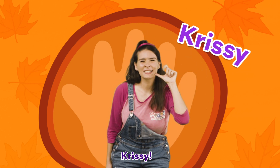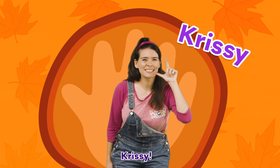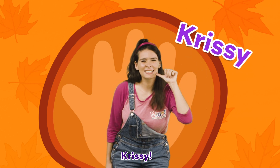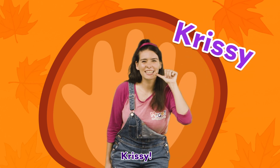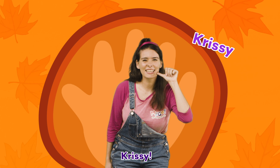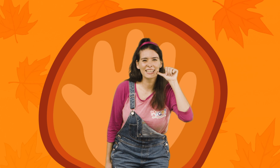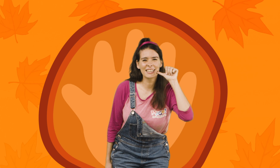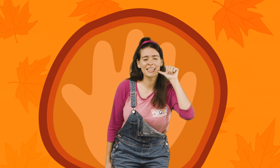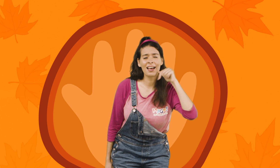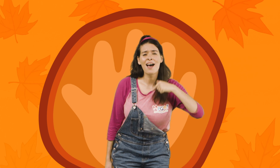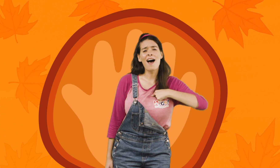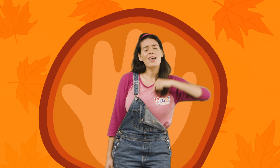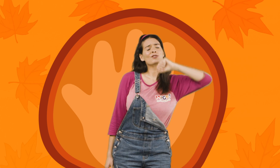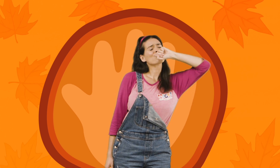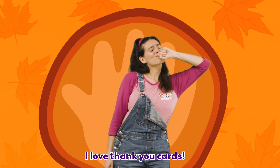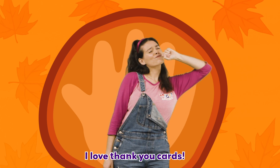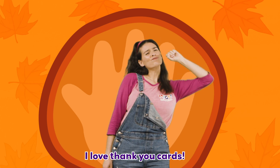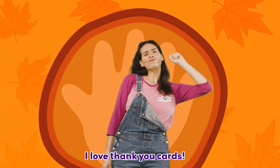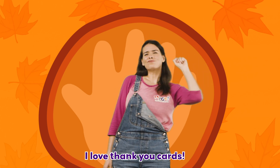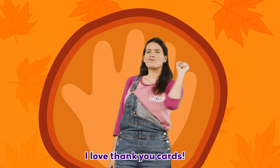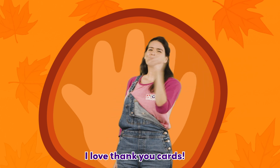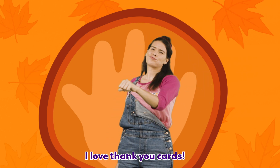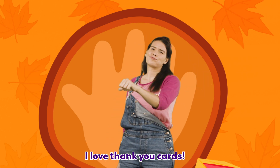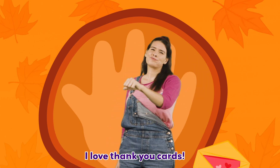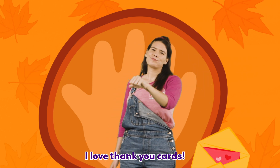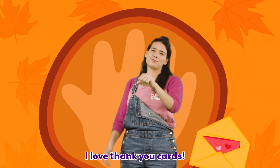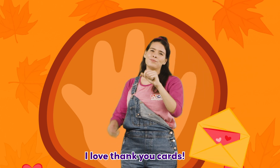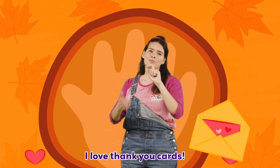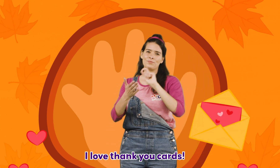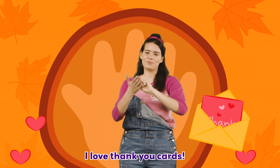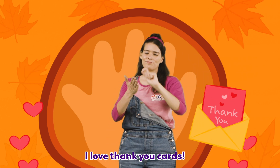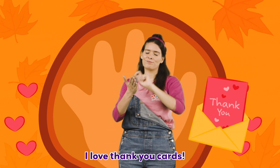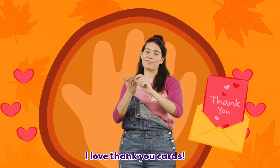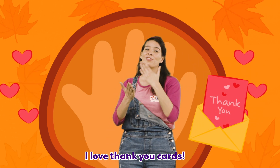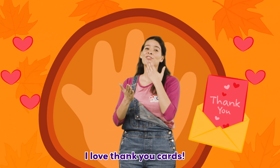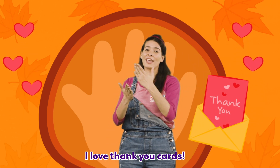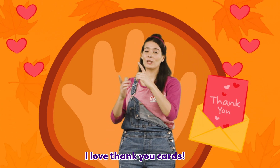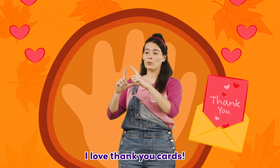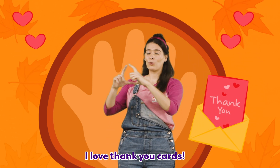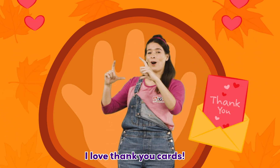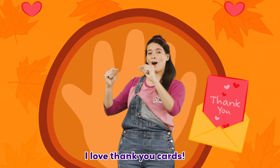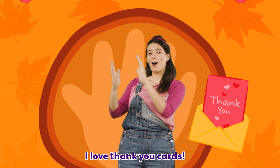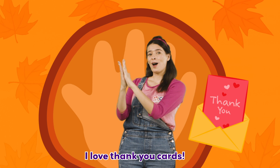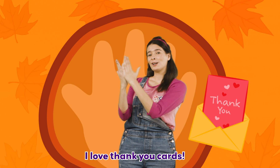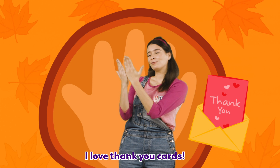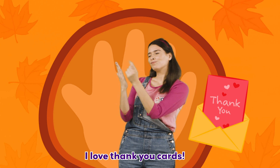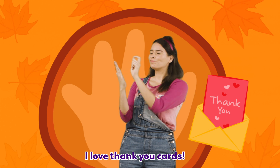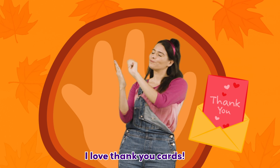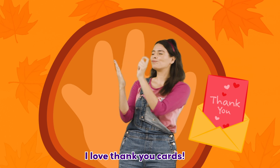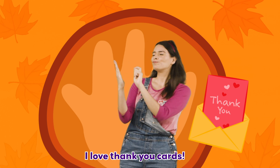Chrissy, I love thank you cards.